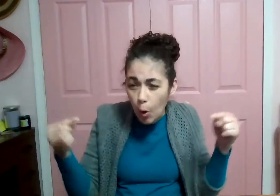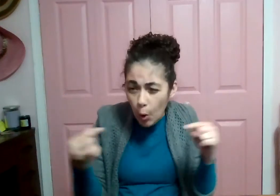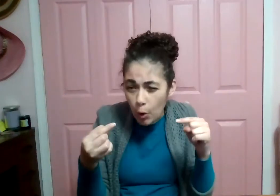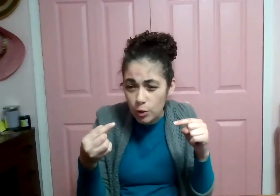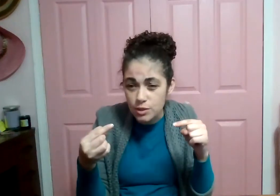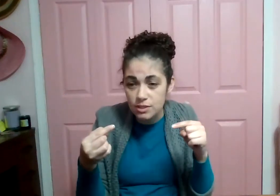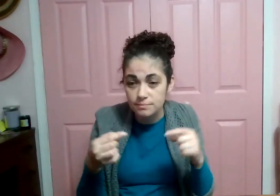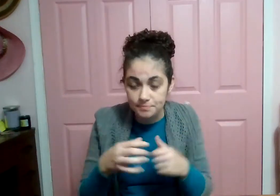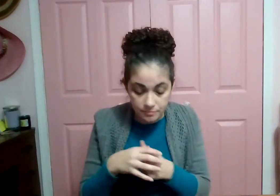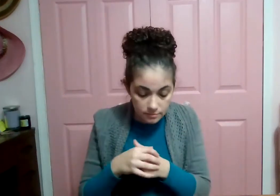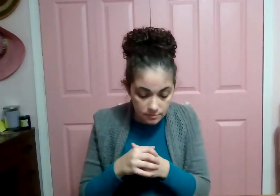hurt,